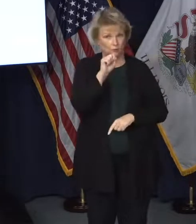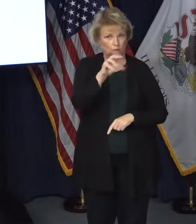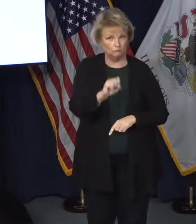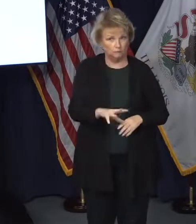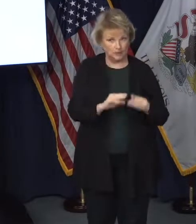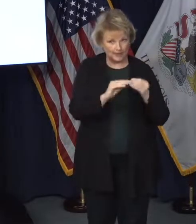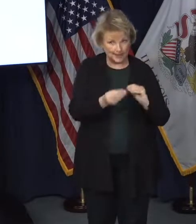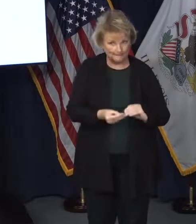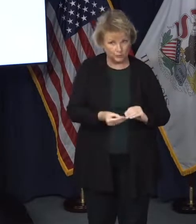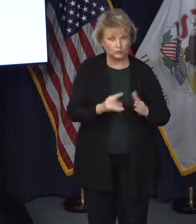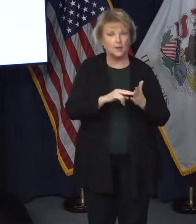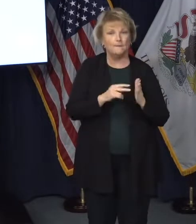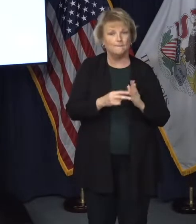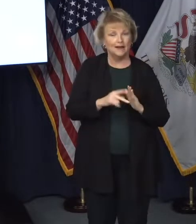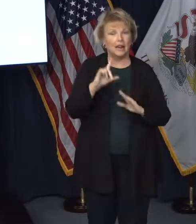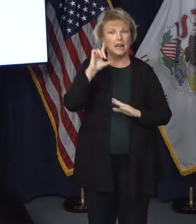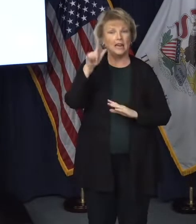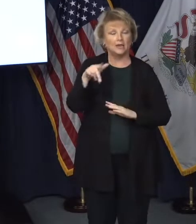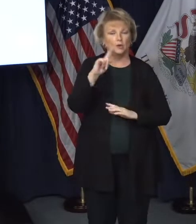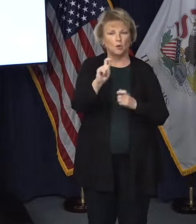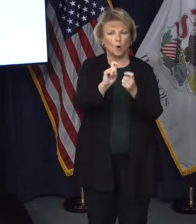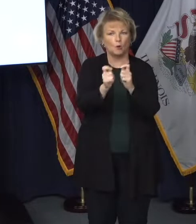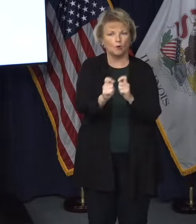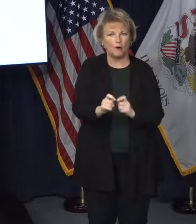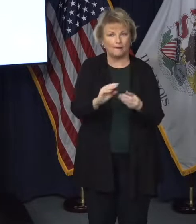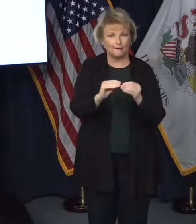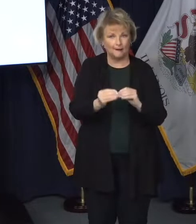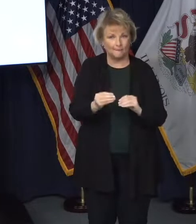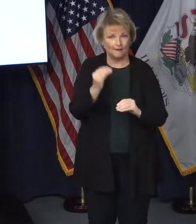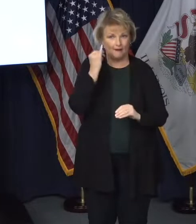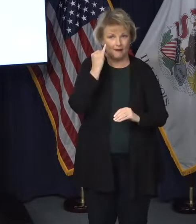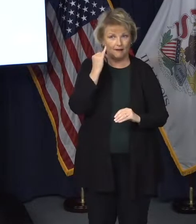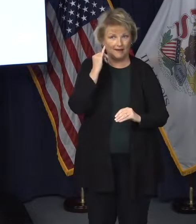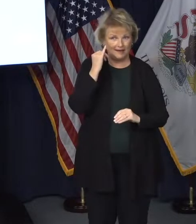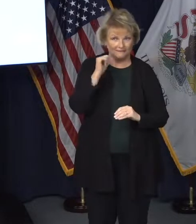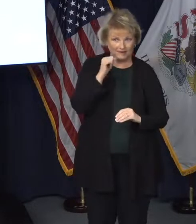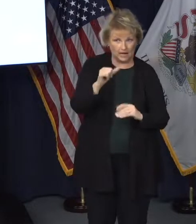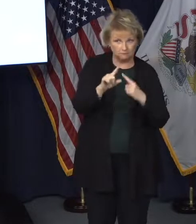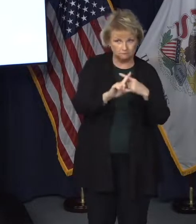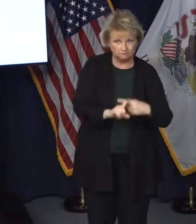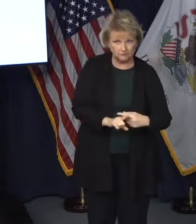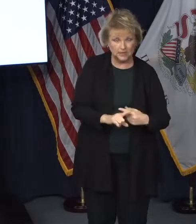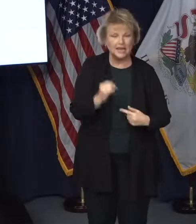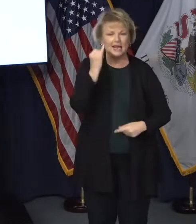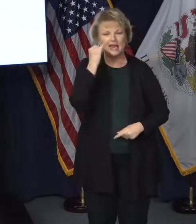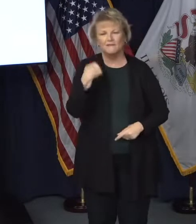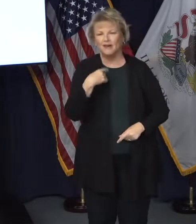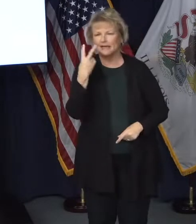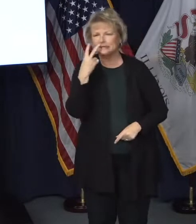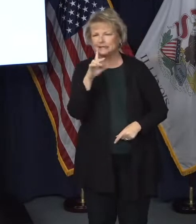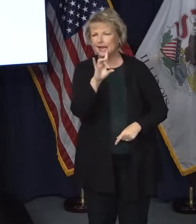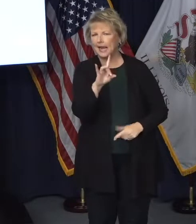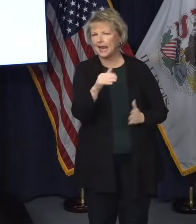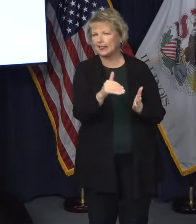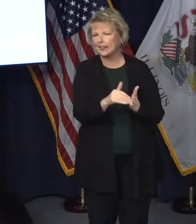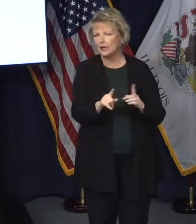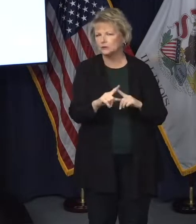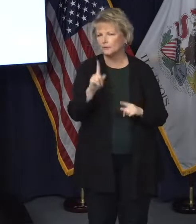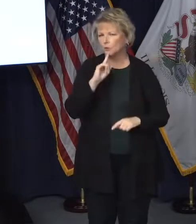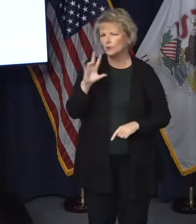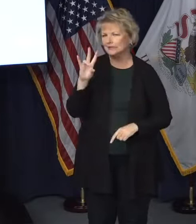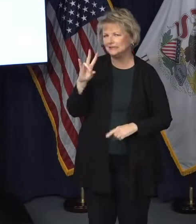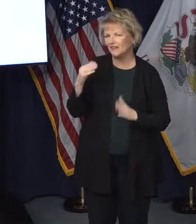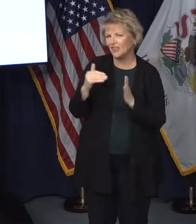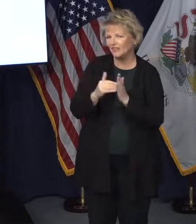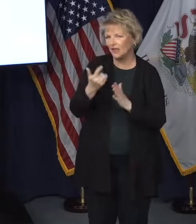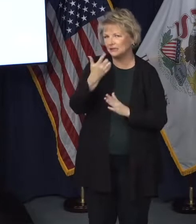you then go back and correct those numbers later? Because if we see, 8,000 and maybe it was really 7,000